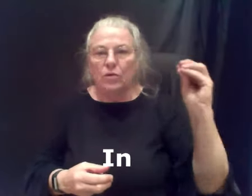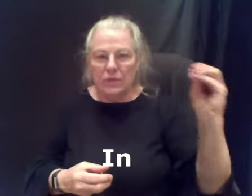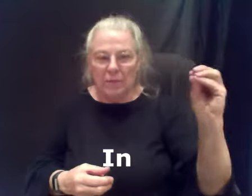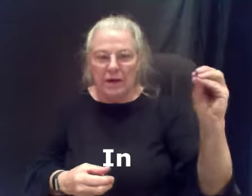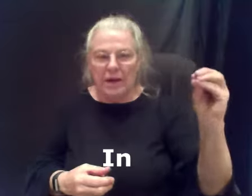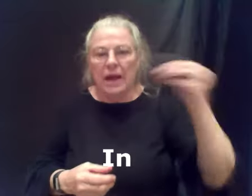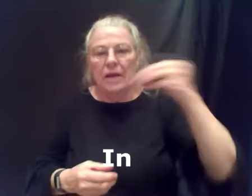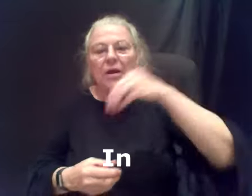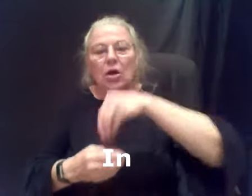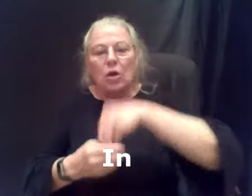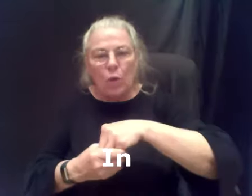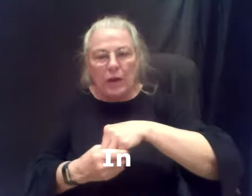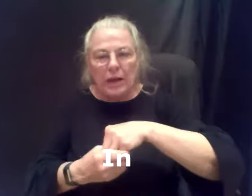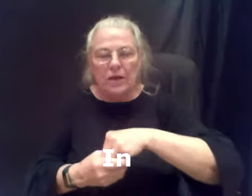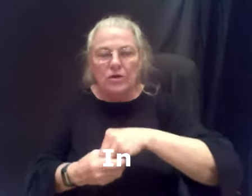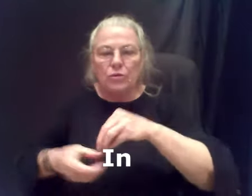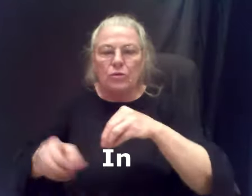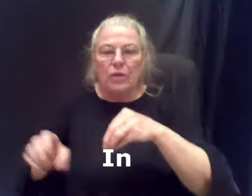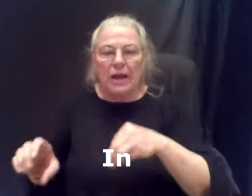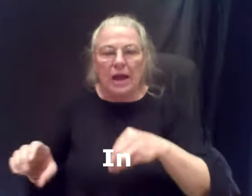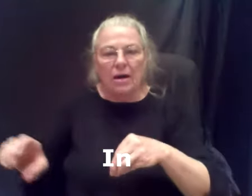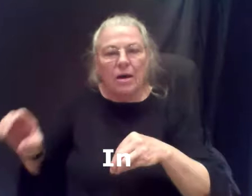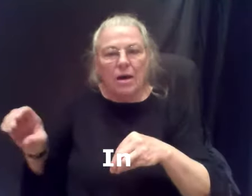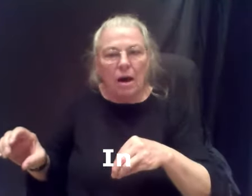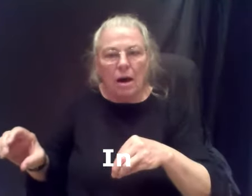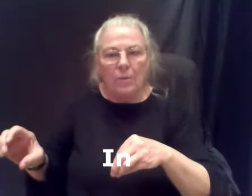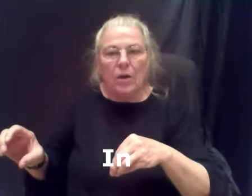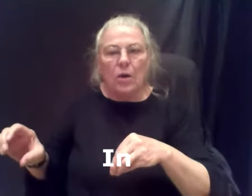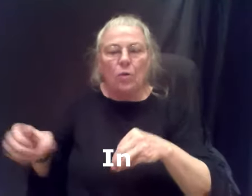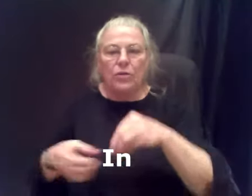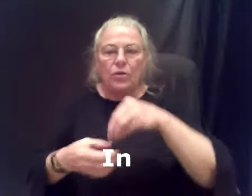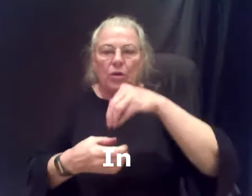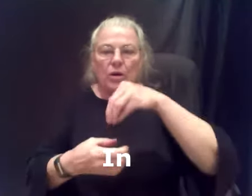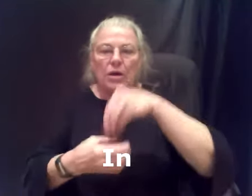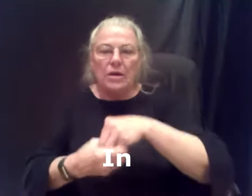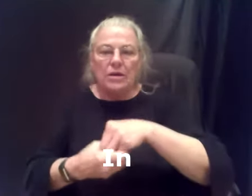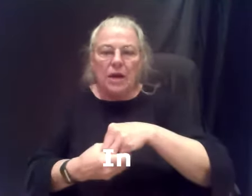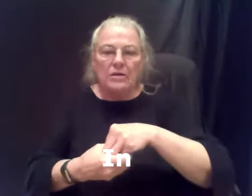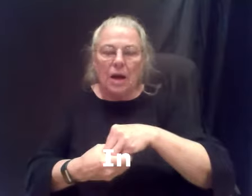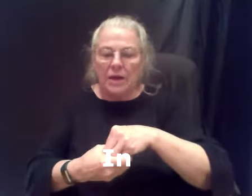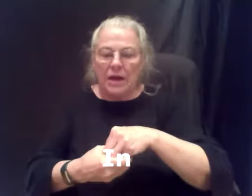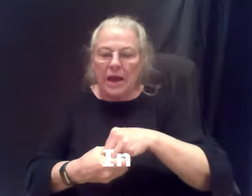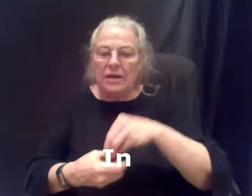dominant hand going into like a cup with your non-dominant hand. In.